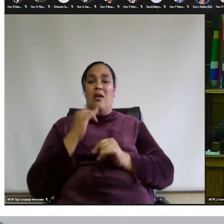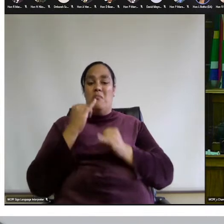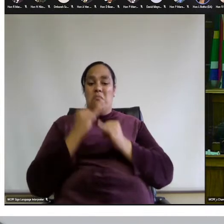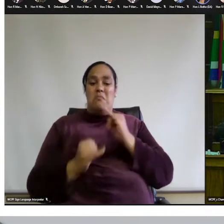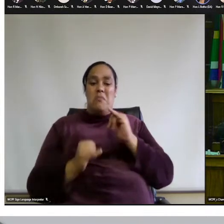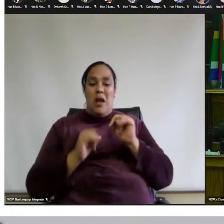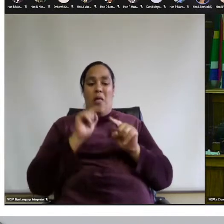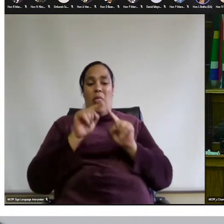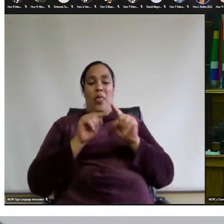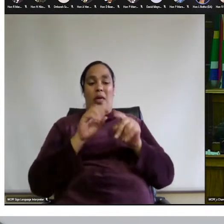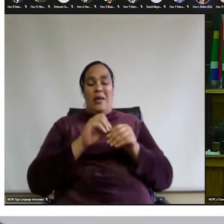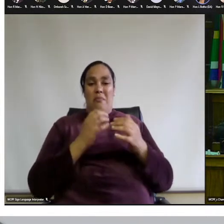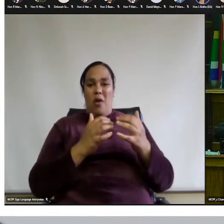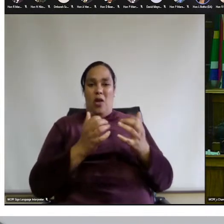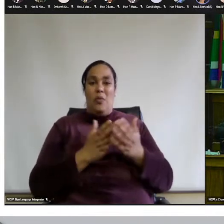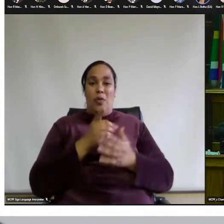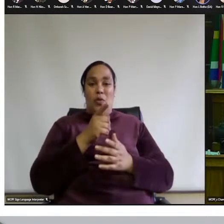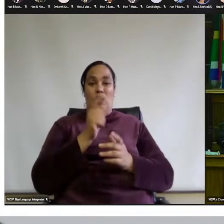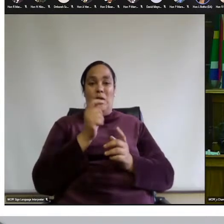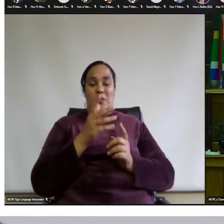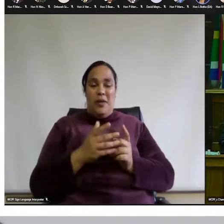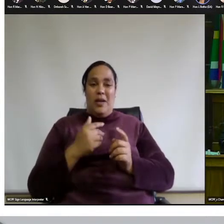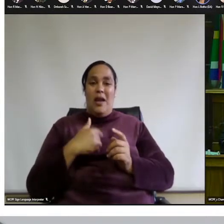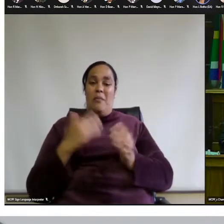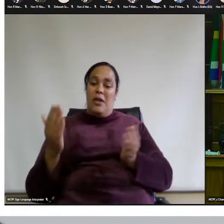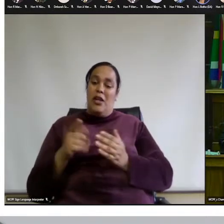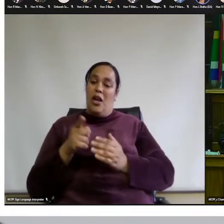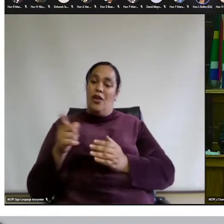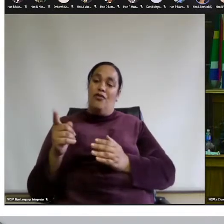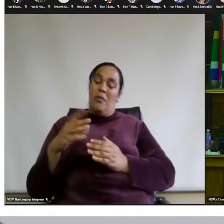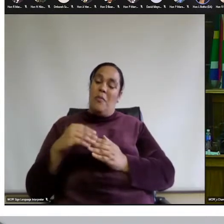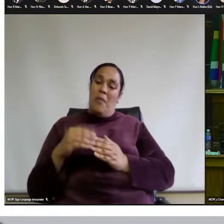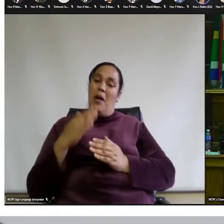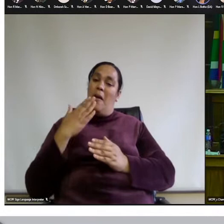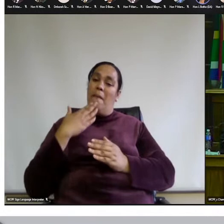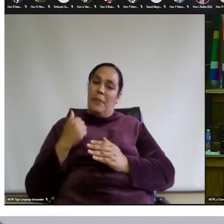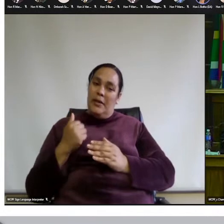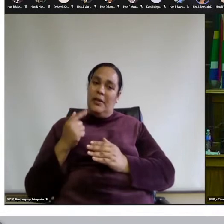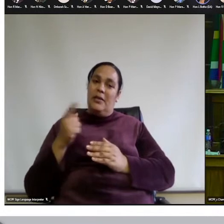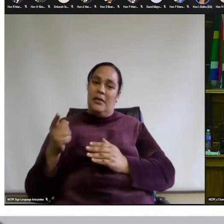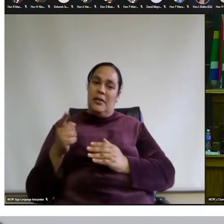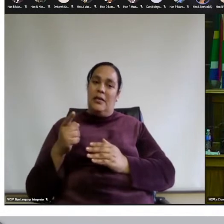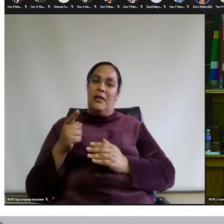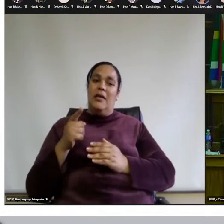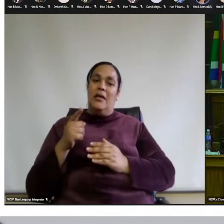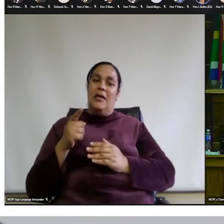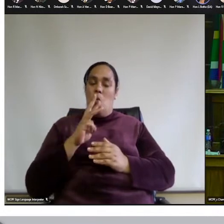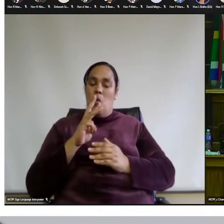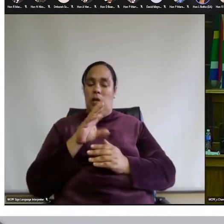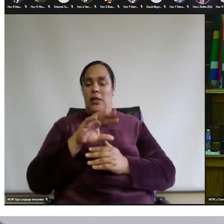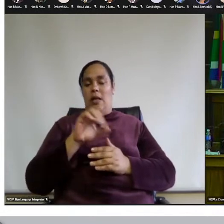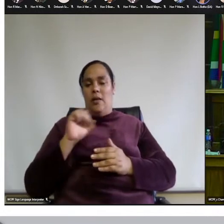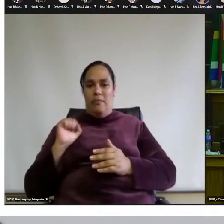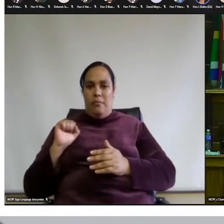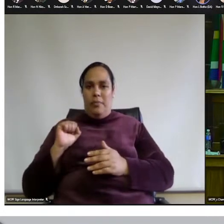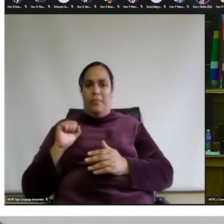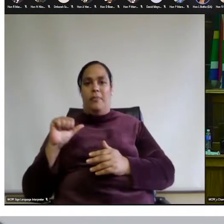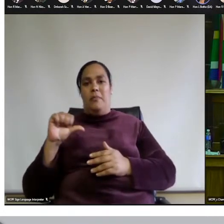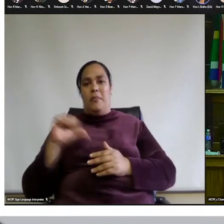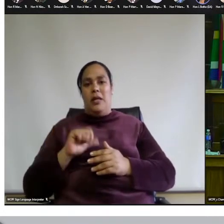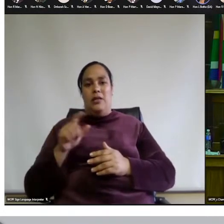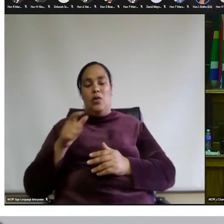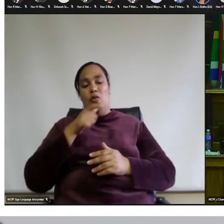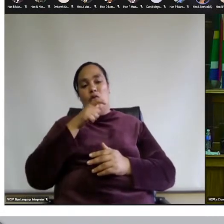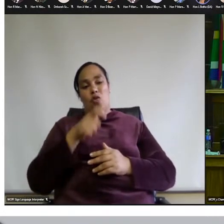Parliament. Through you, Speaker, I encourage Member Syed to publicly retract his remarks. His comments were